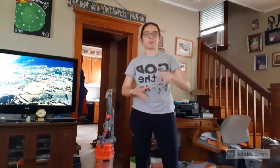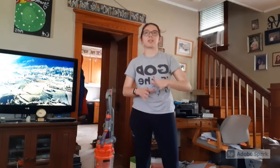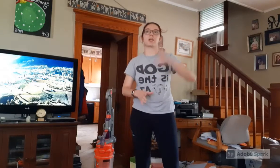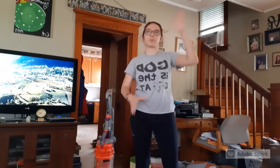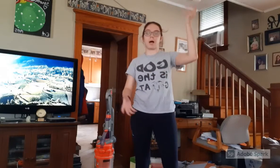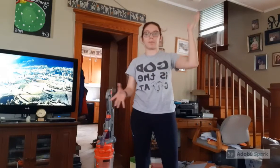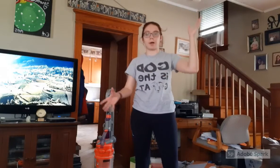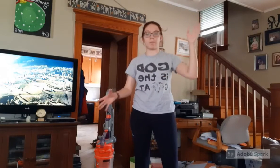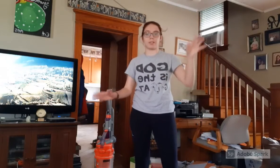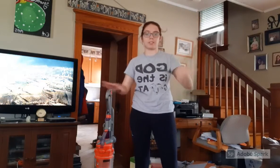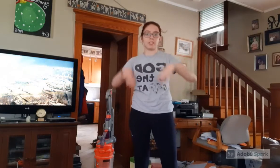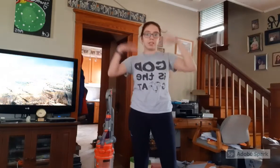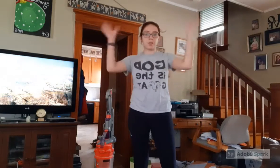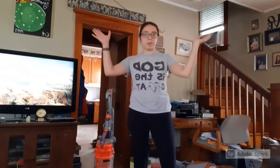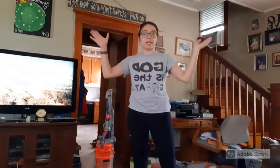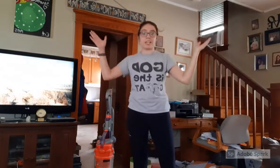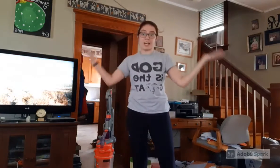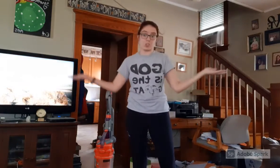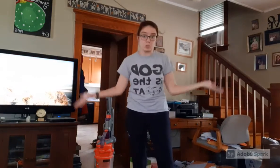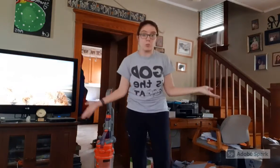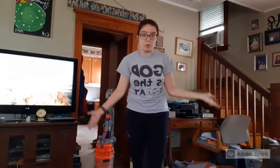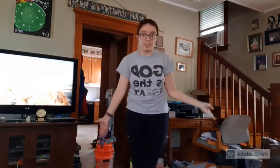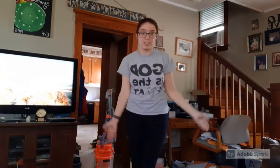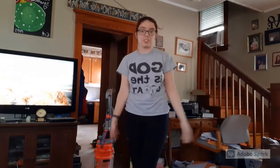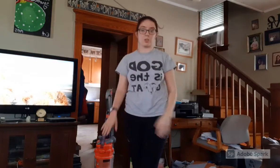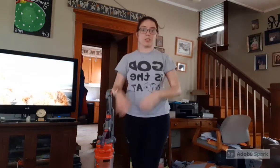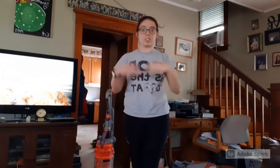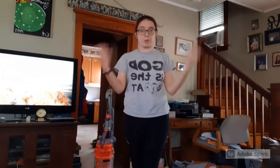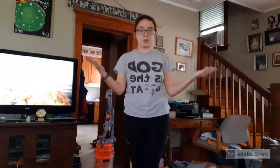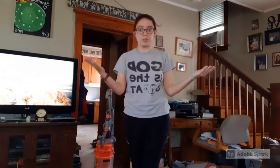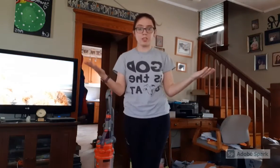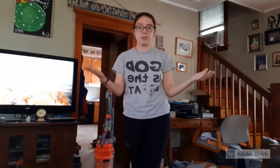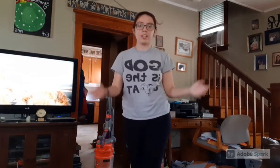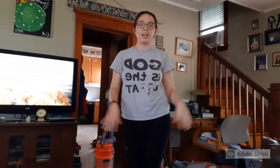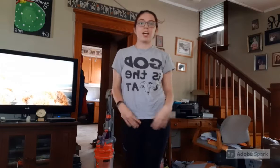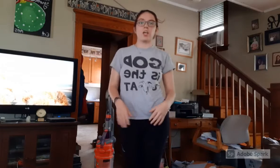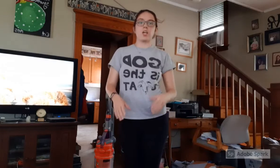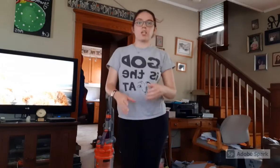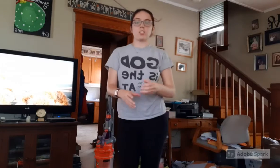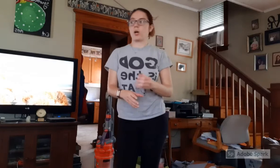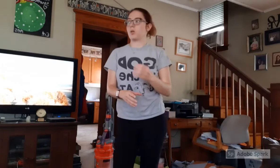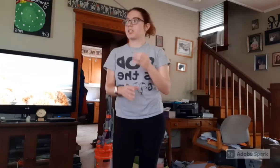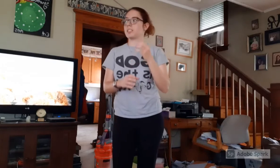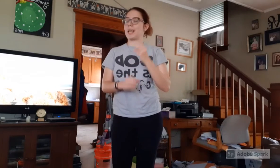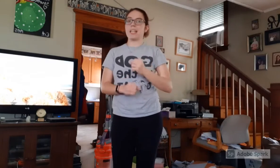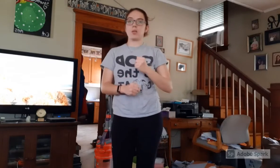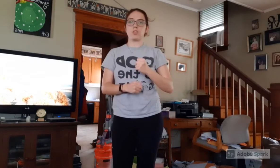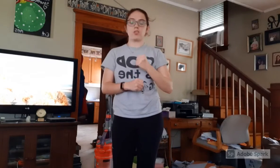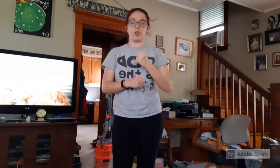it pop up and be an actual umbrella to do what it's supposed to do? So the sign language for